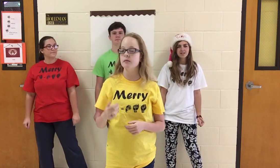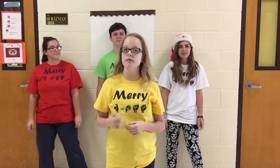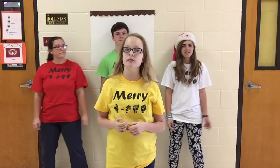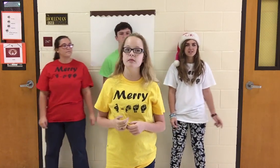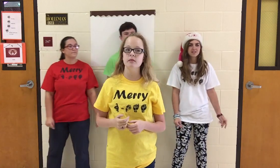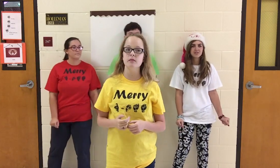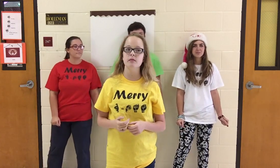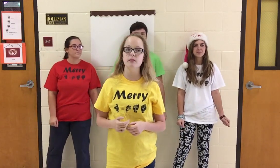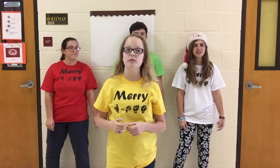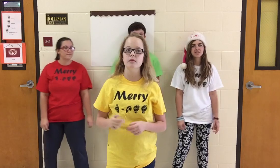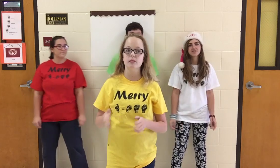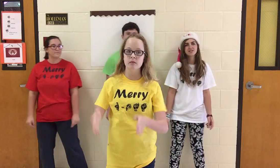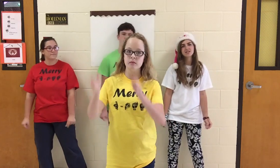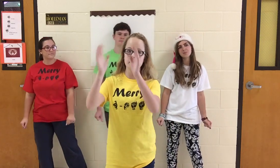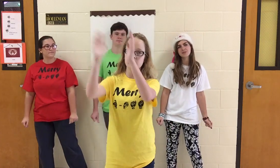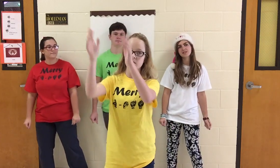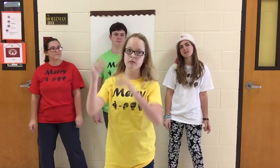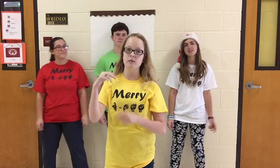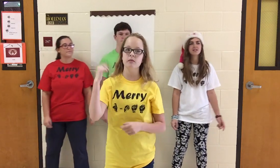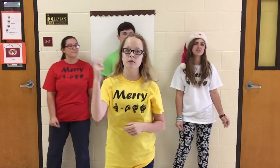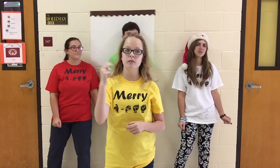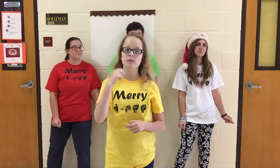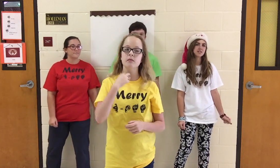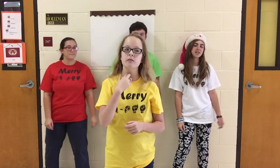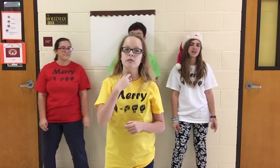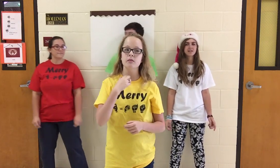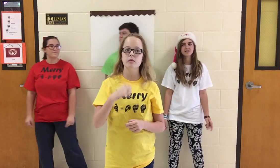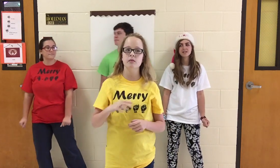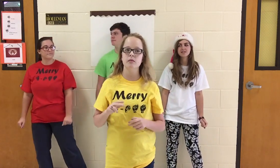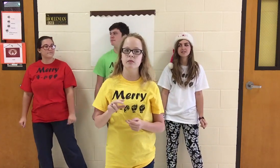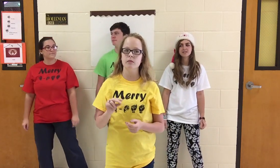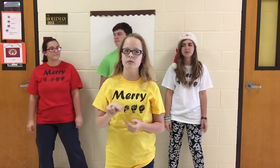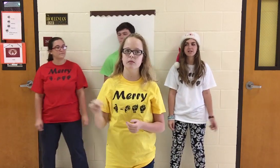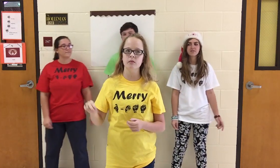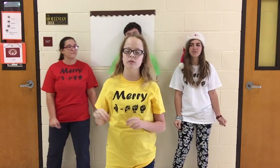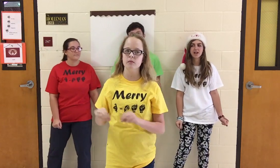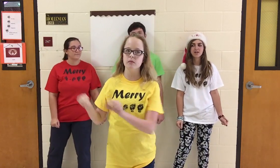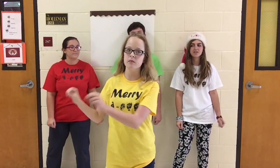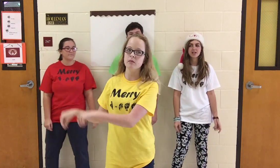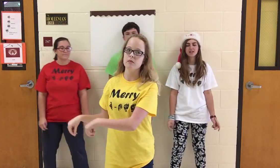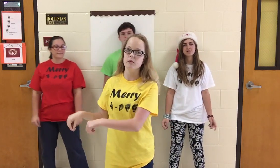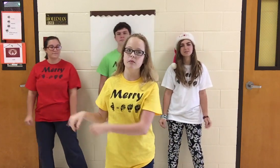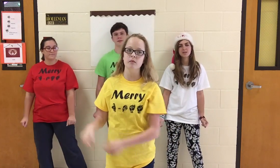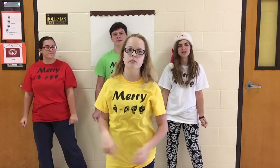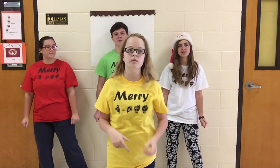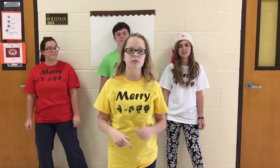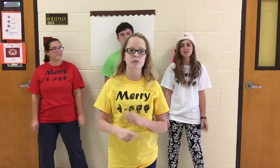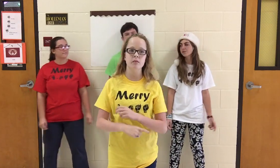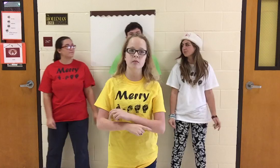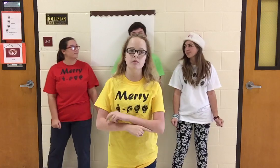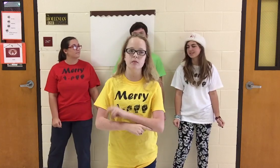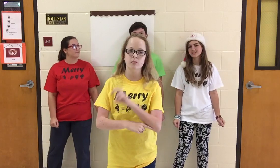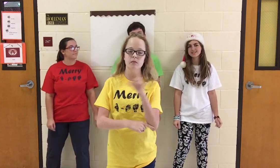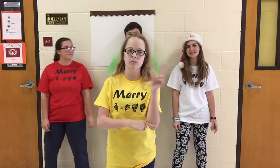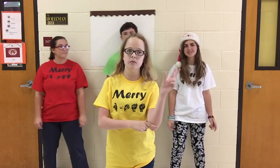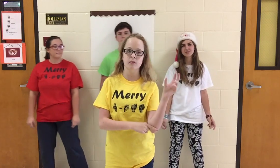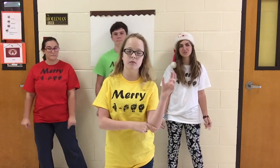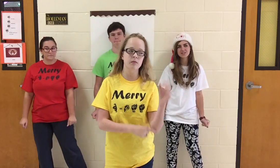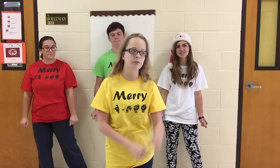do, 'cause there's something in the chimney, and it doesn't move around, and it's been a week since